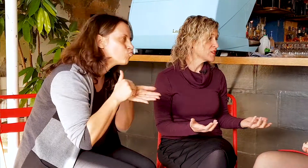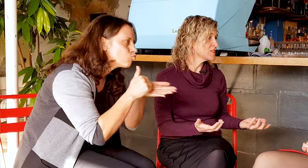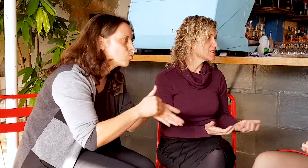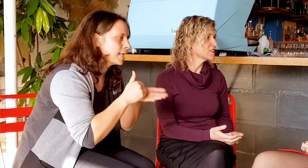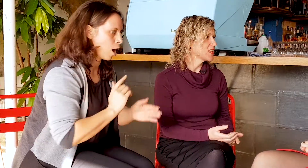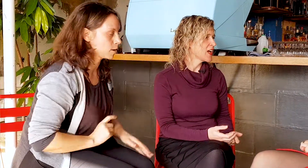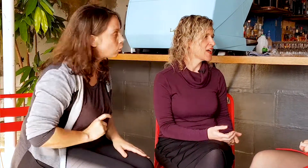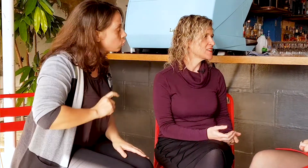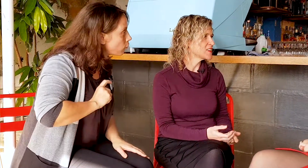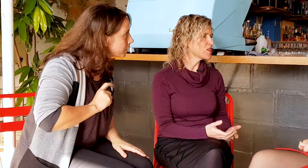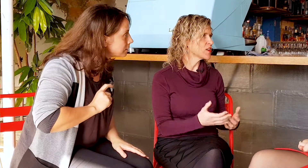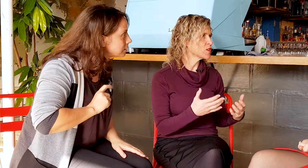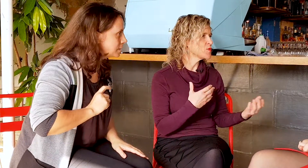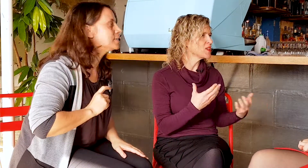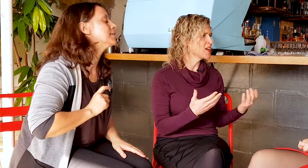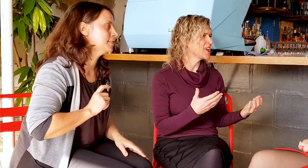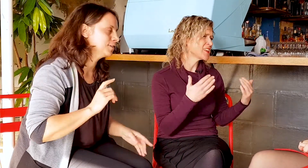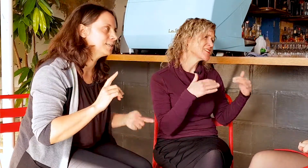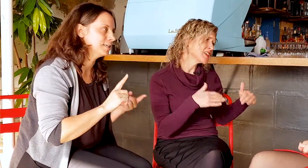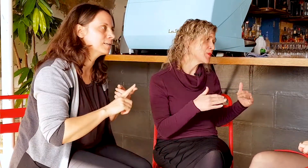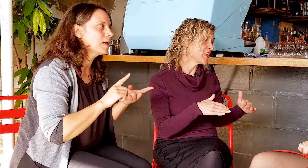confidence and communicate at a deeper level.